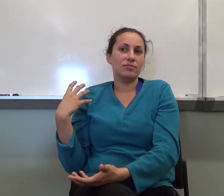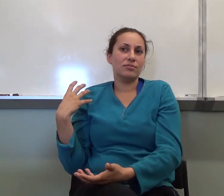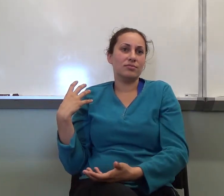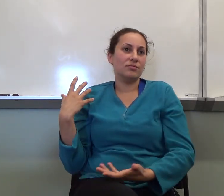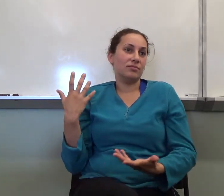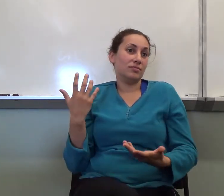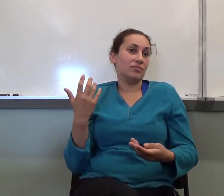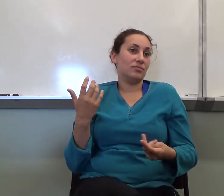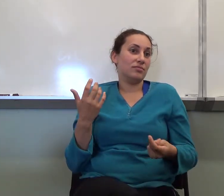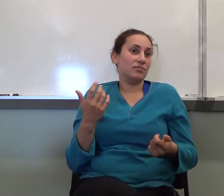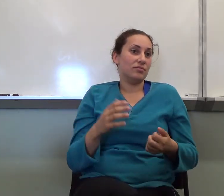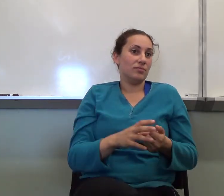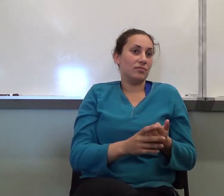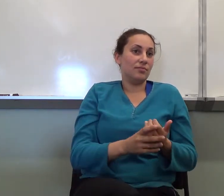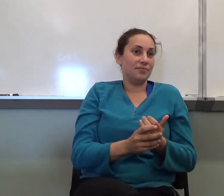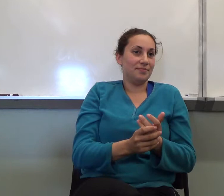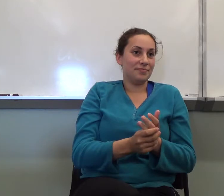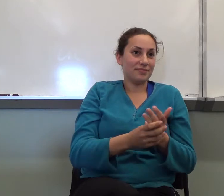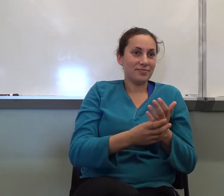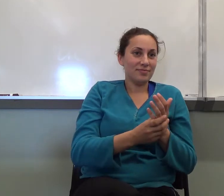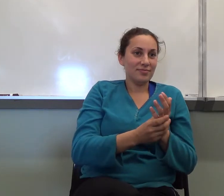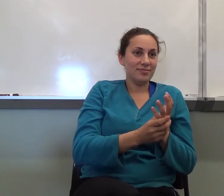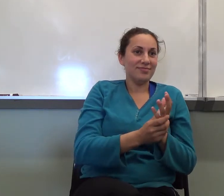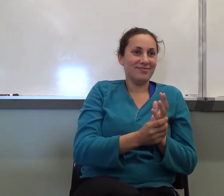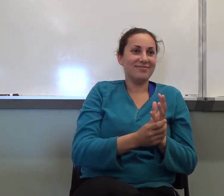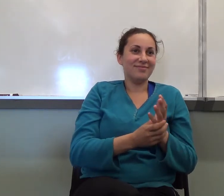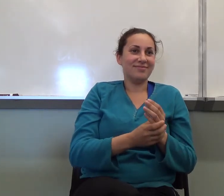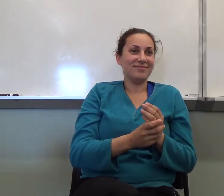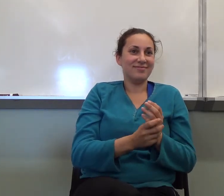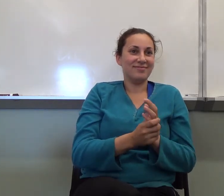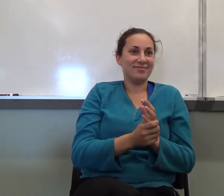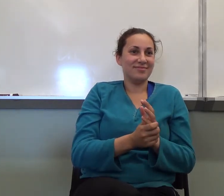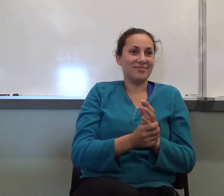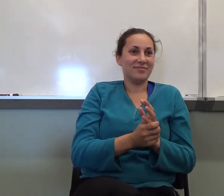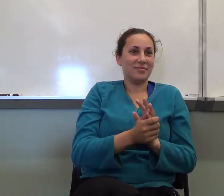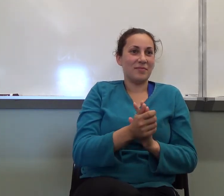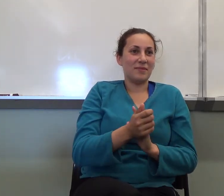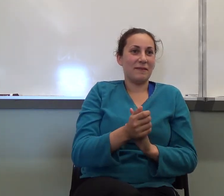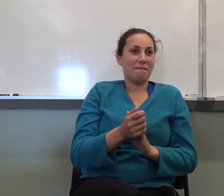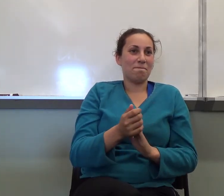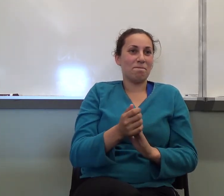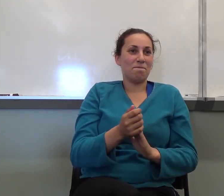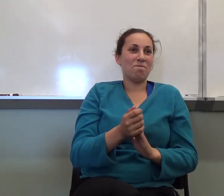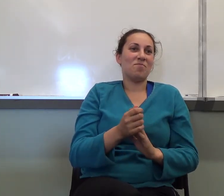Okay, let's write some things down. 280,000 total income.